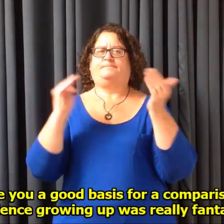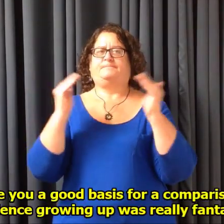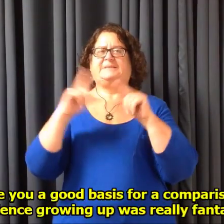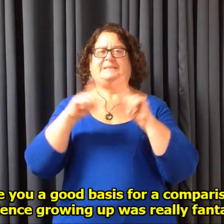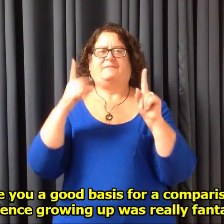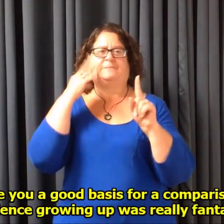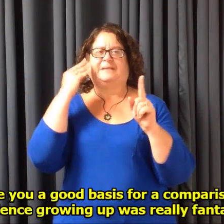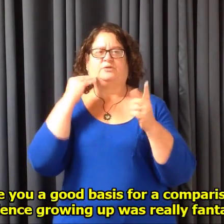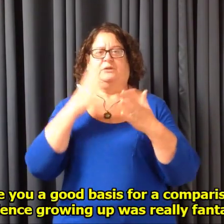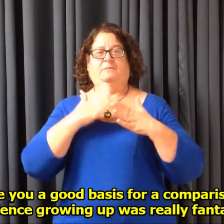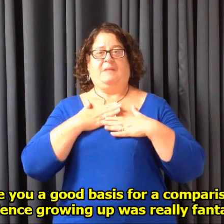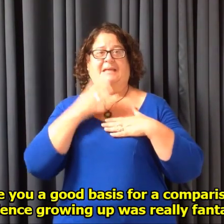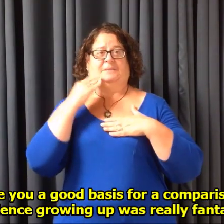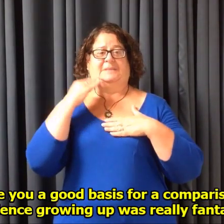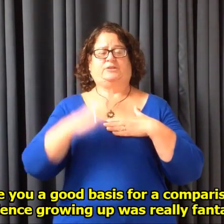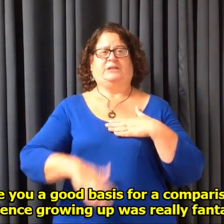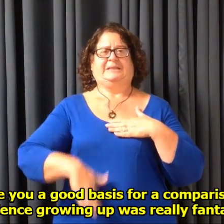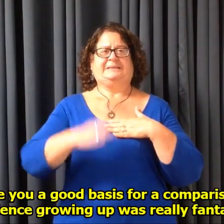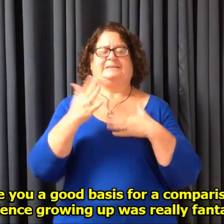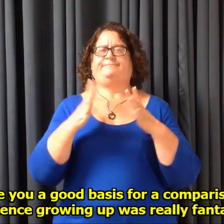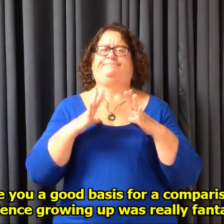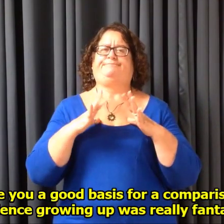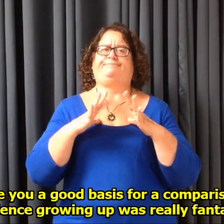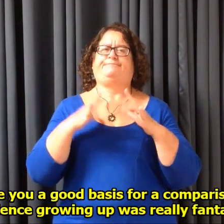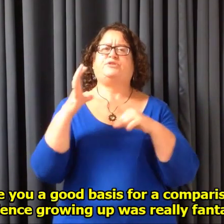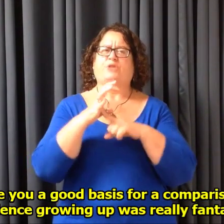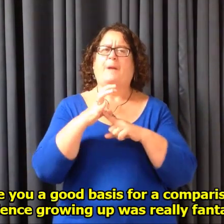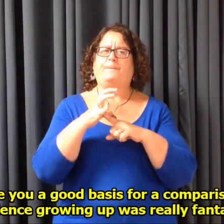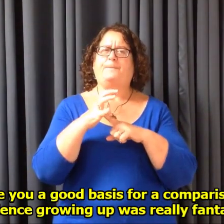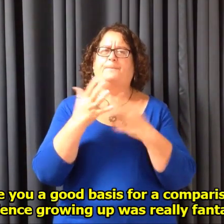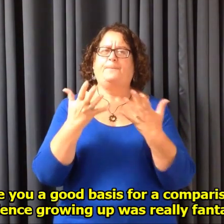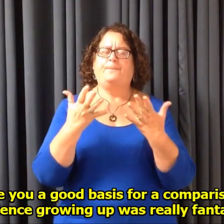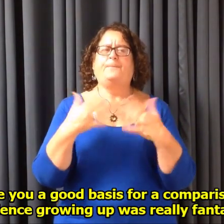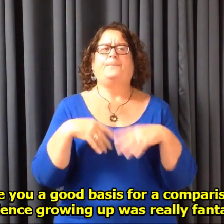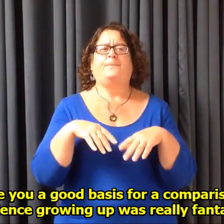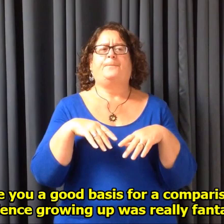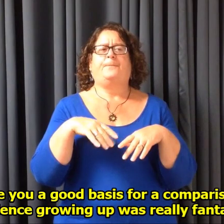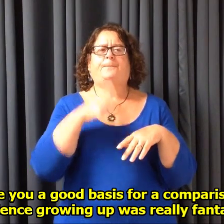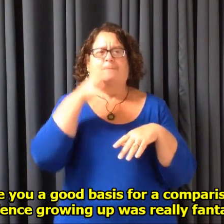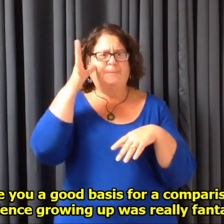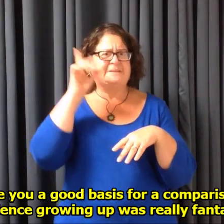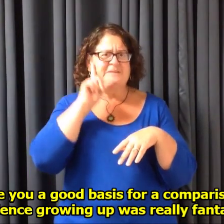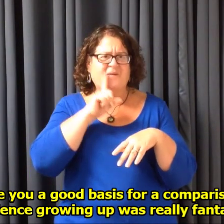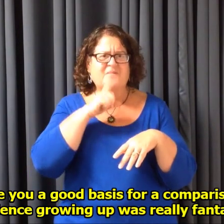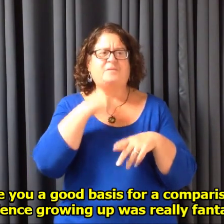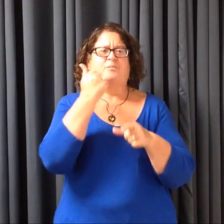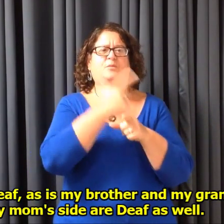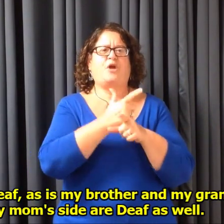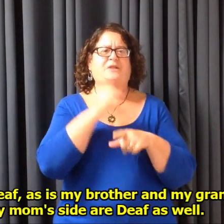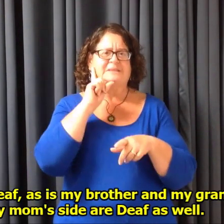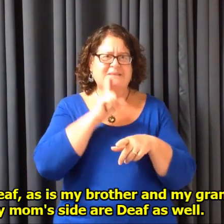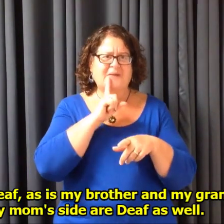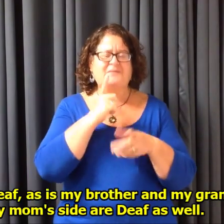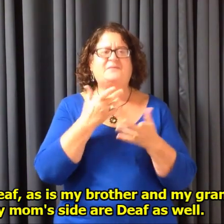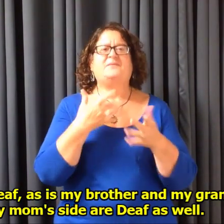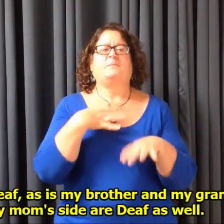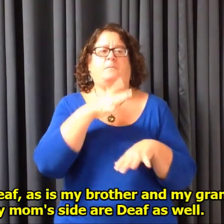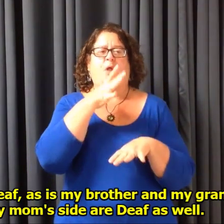I can't really give you a good basis for comparison because my experience growing up was really fantastic. My parents are deaf, as is my